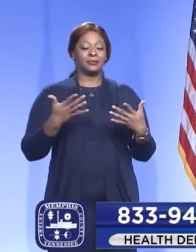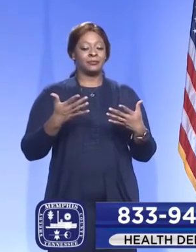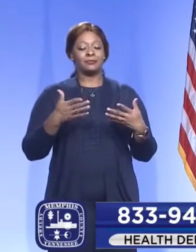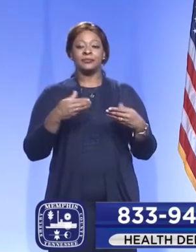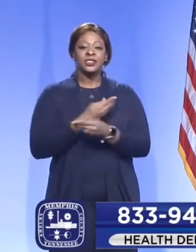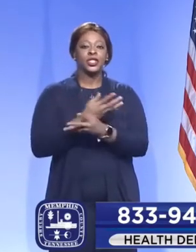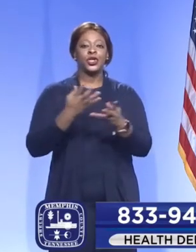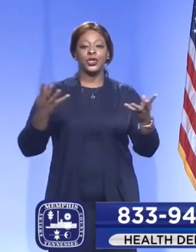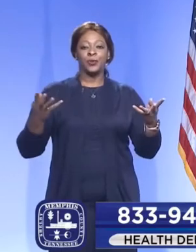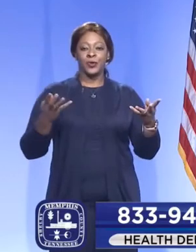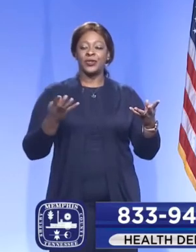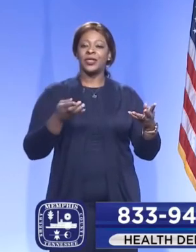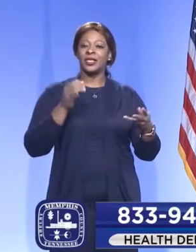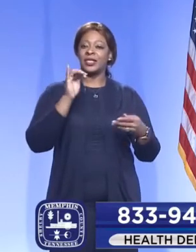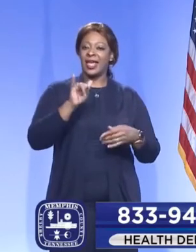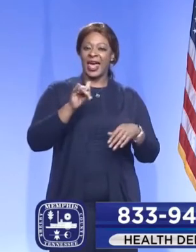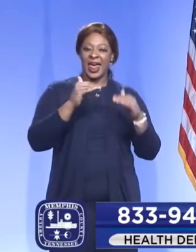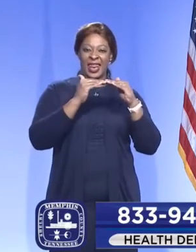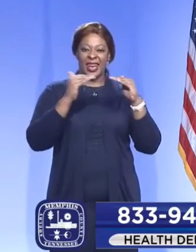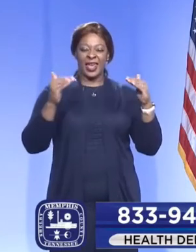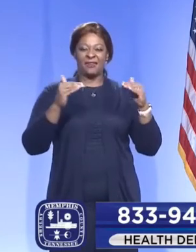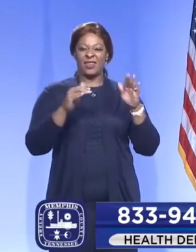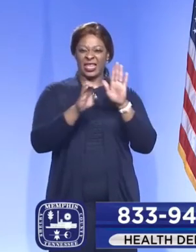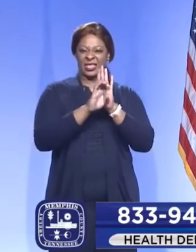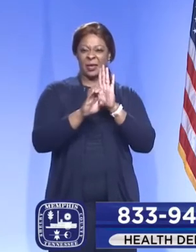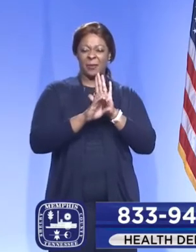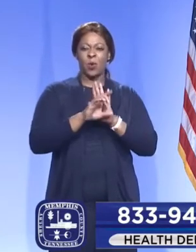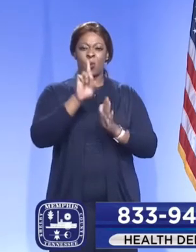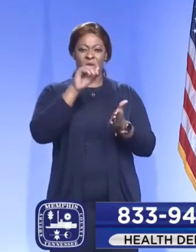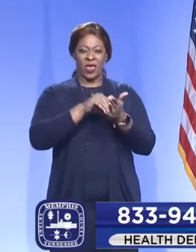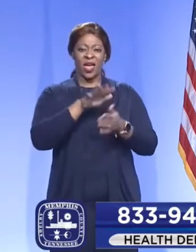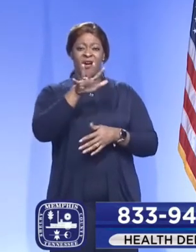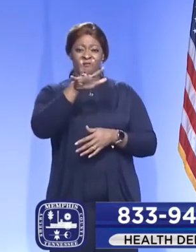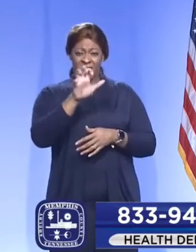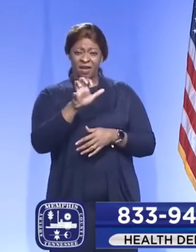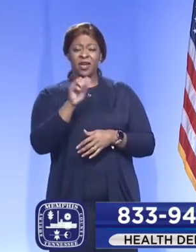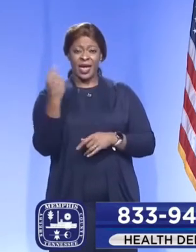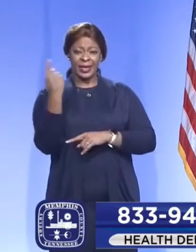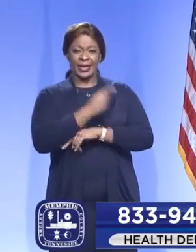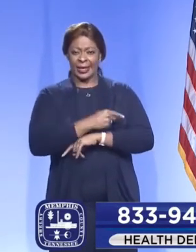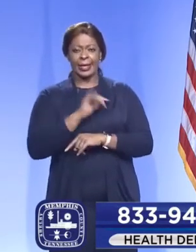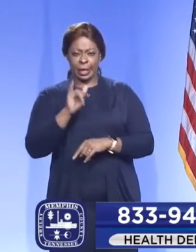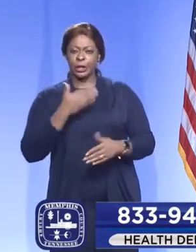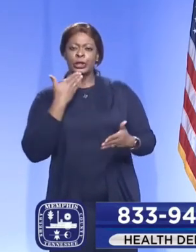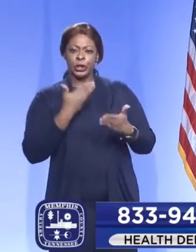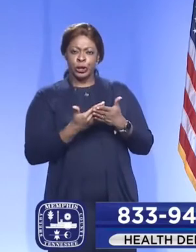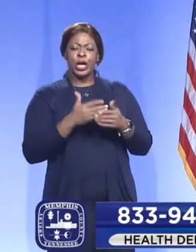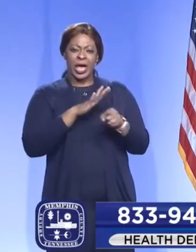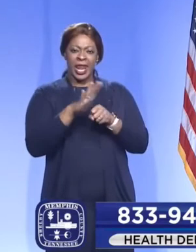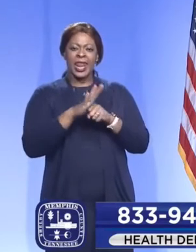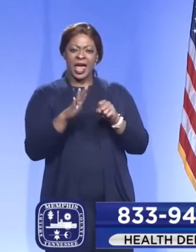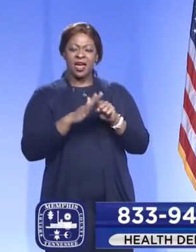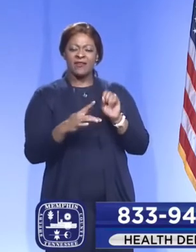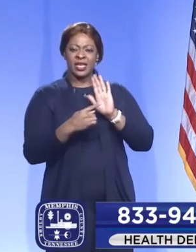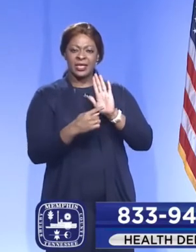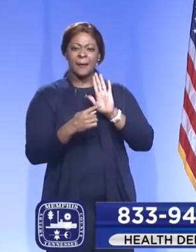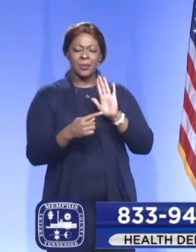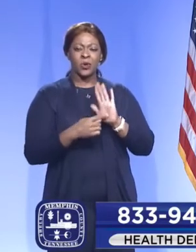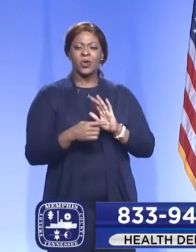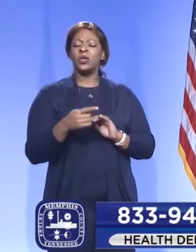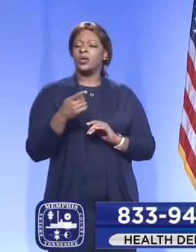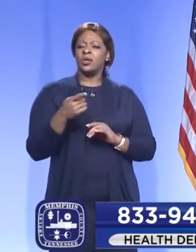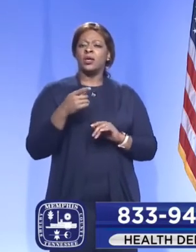an infrastructure for testing is utilized by the citizens. And so that's why we're advertising that we've